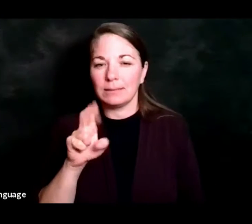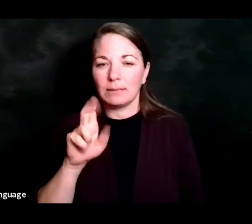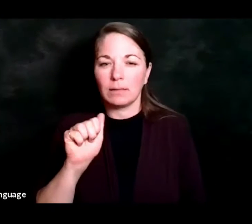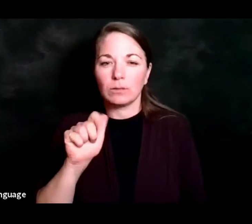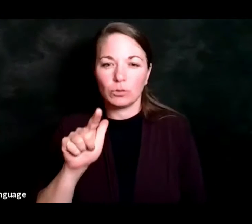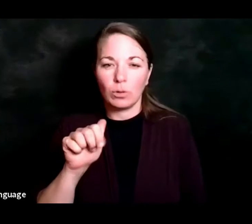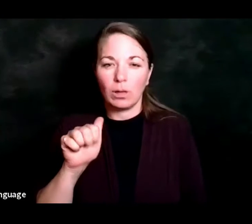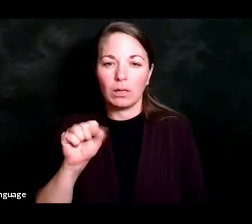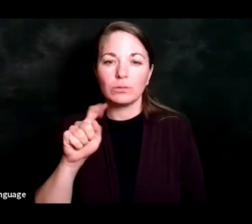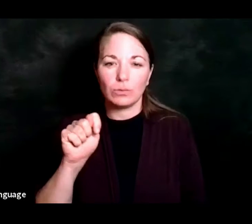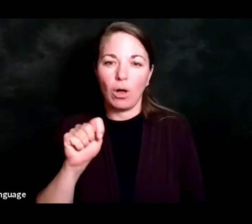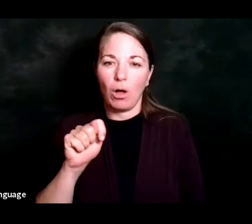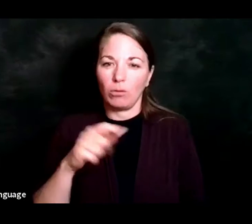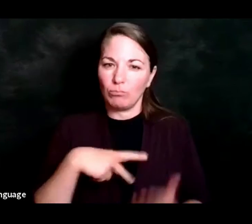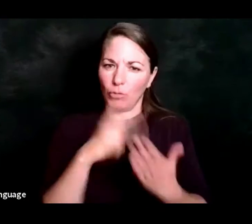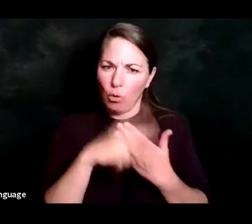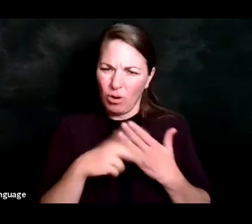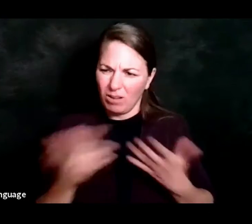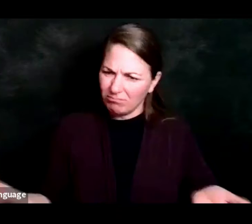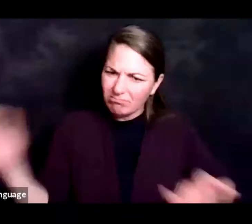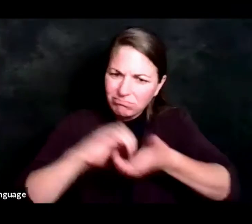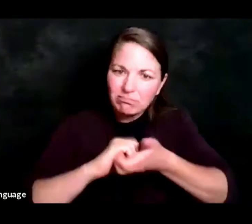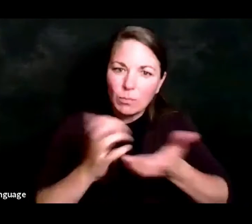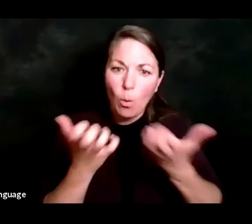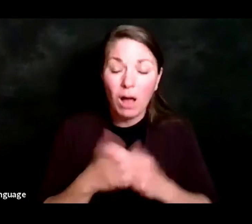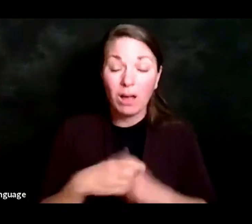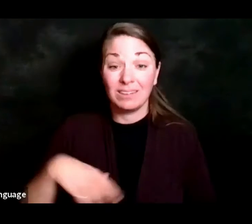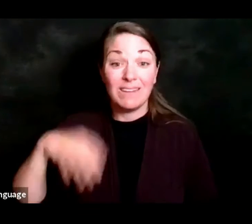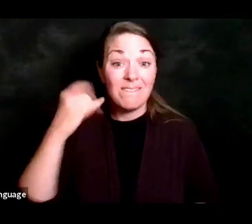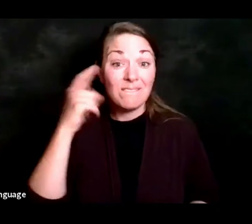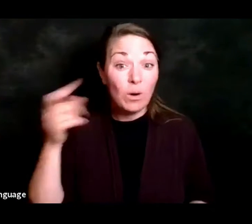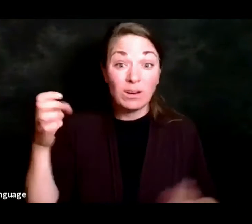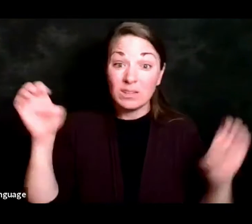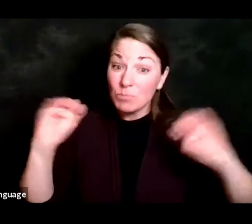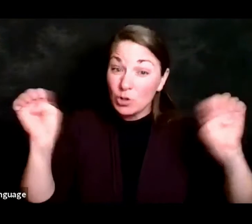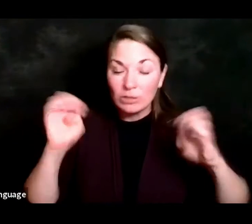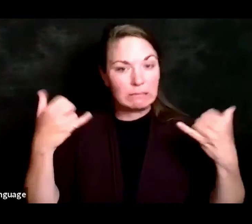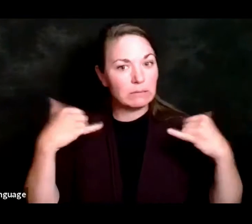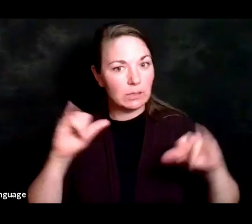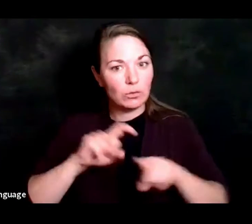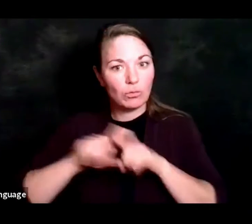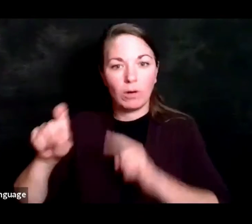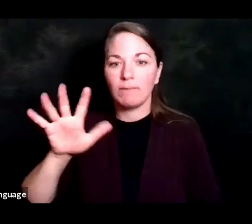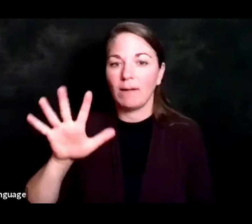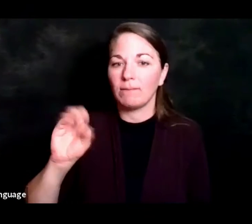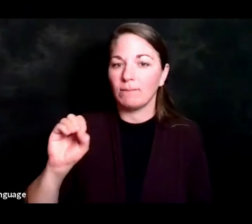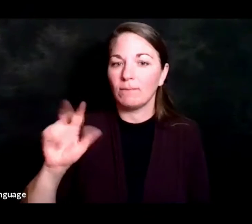technical assistance, still reach out to the state SANE Technical Assistance phone line, which is